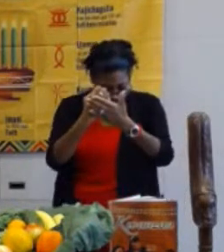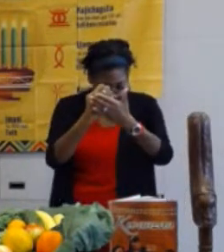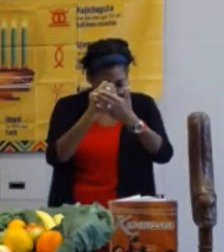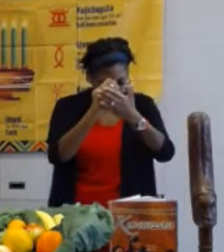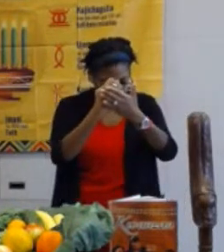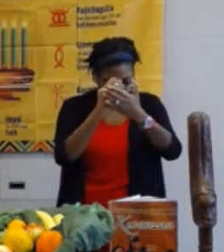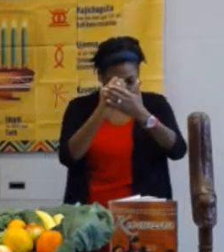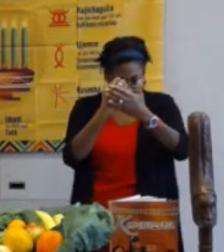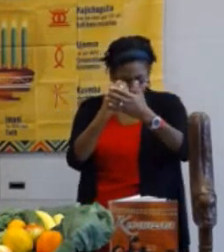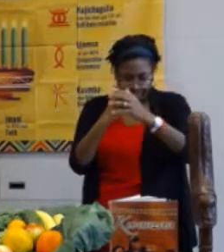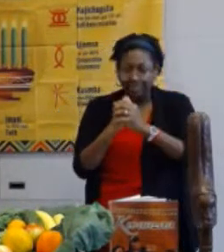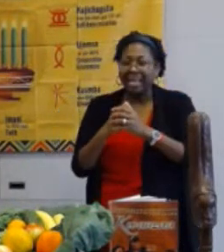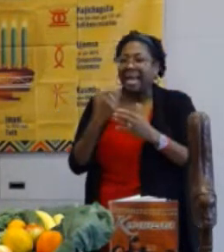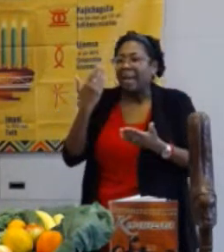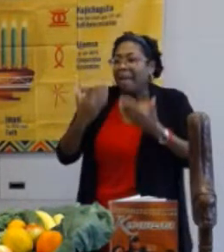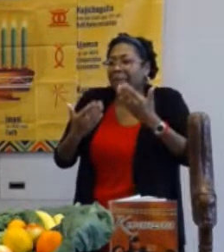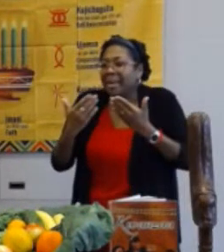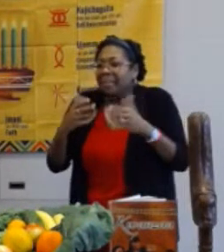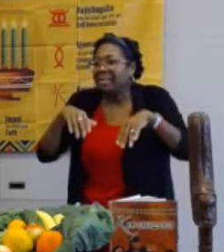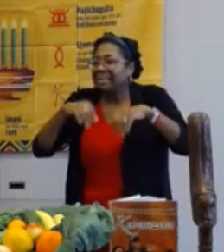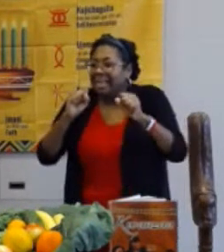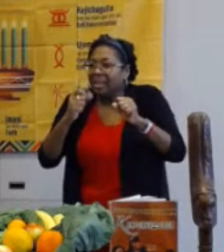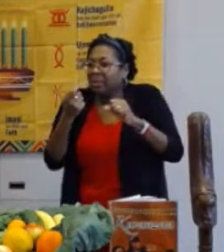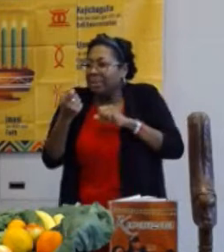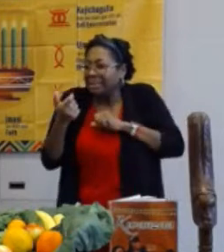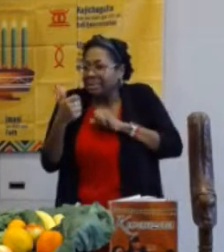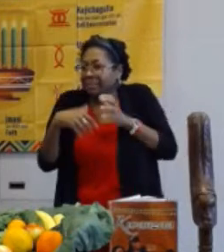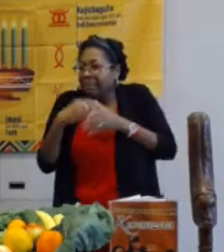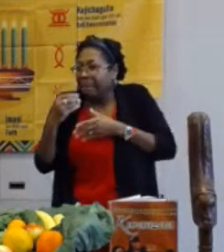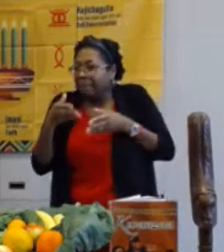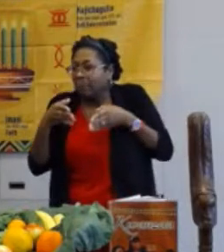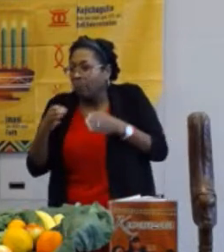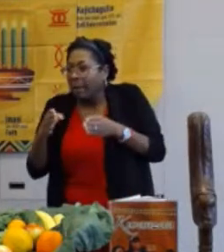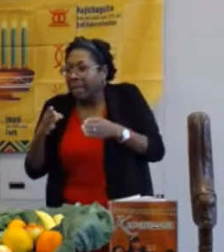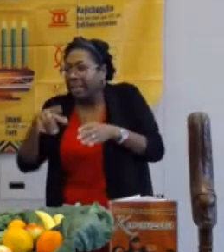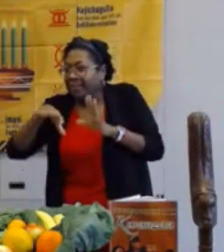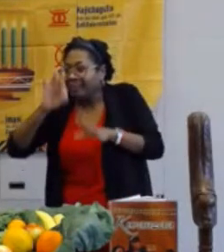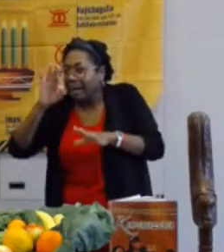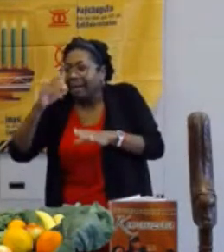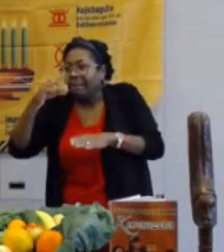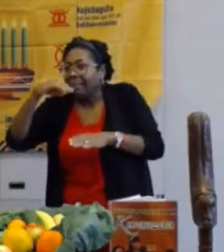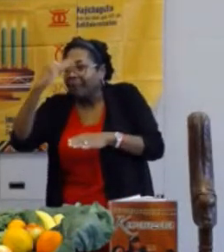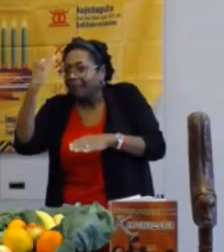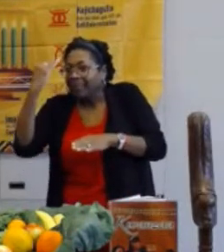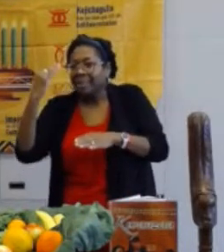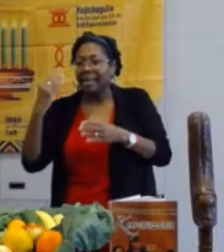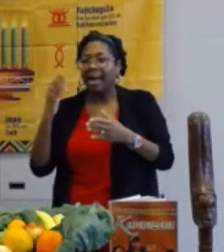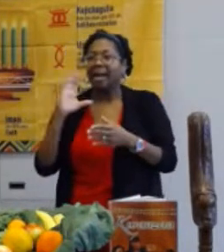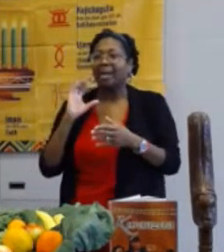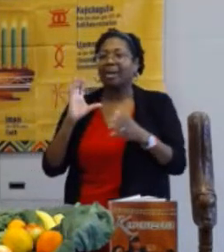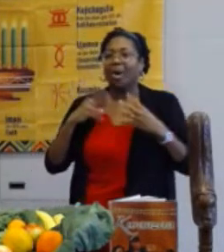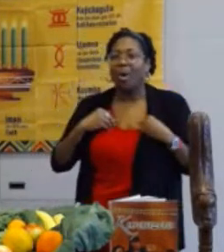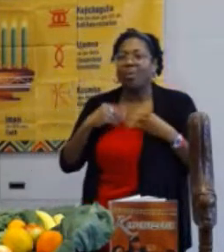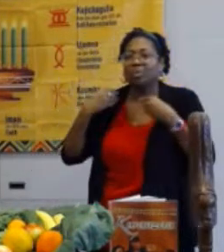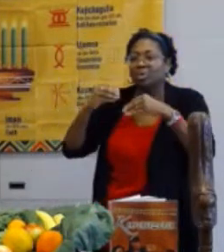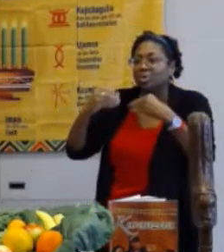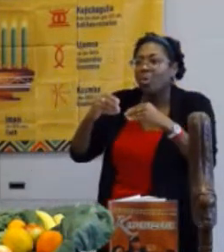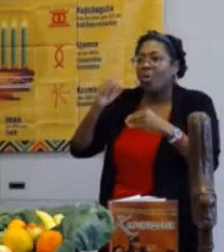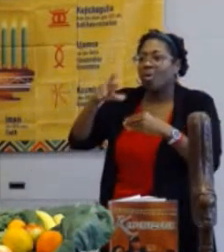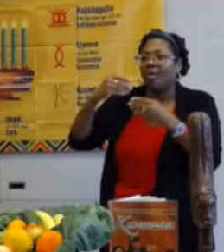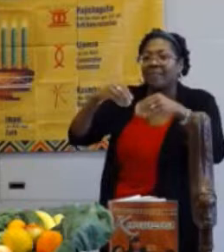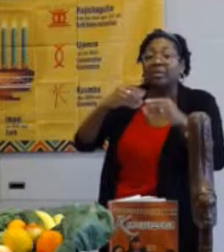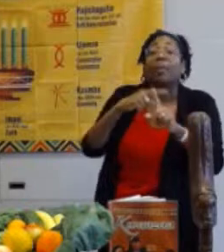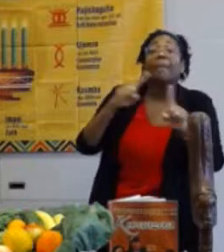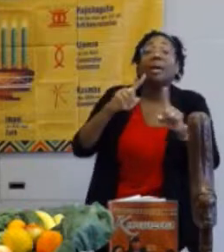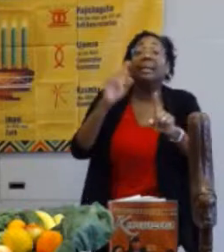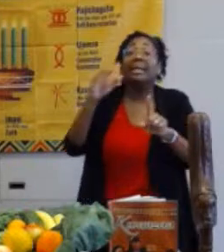It may take you a little bit out of the way to maybe go shop at a black store or a black vendor, but it is worth it because